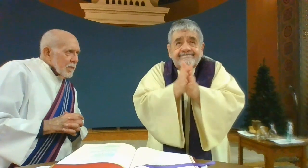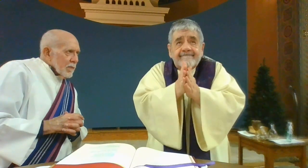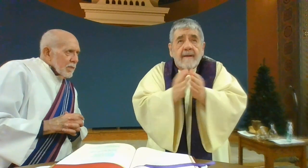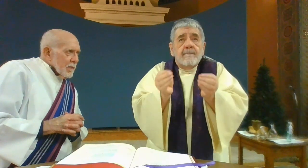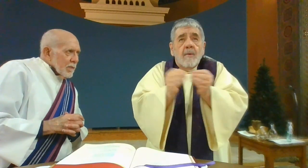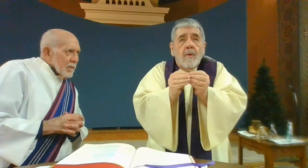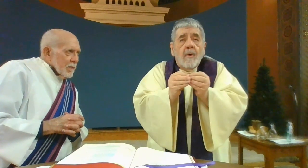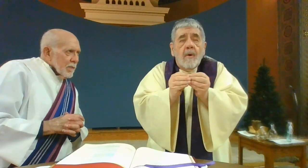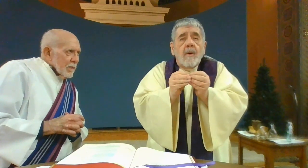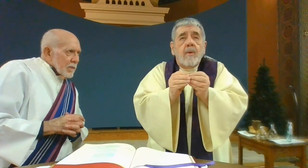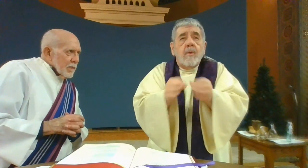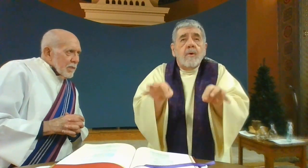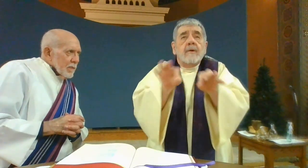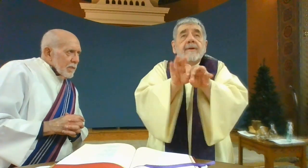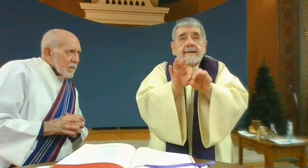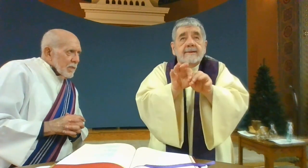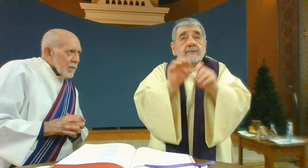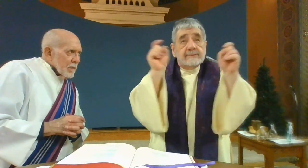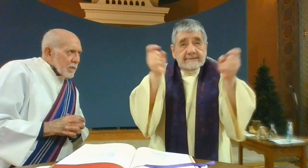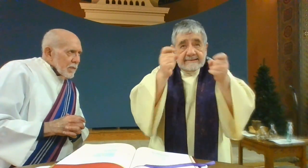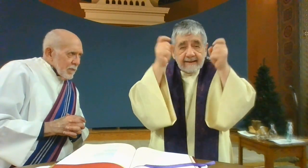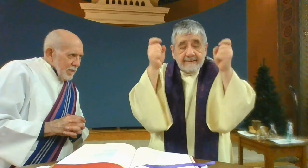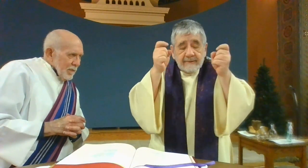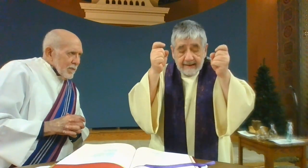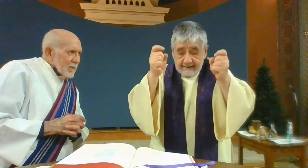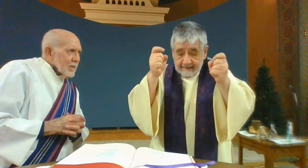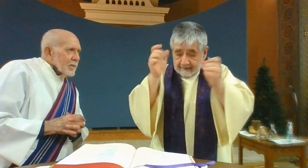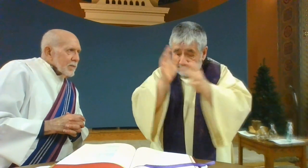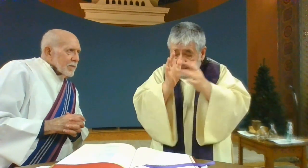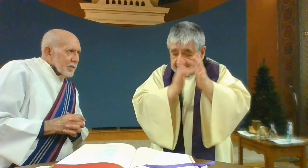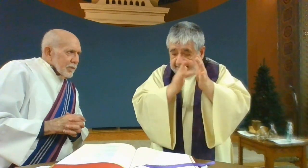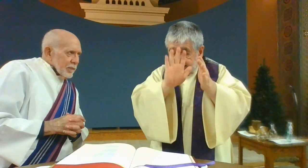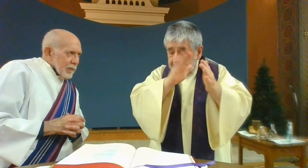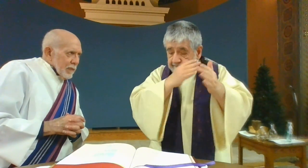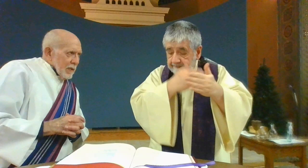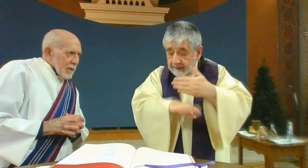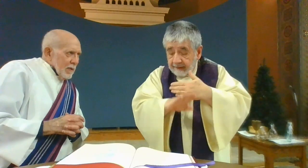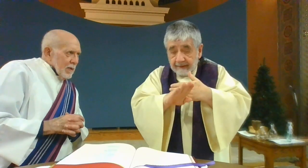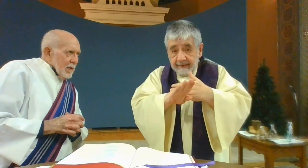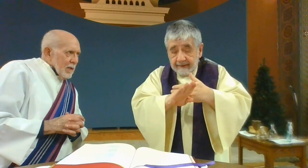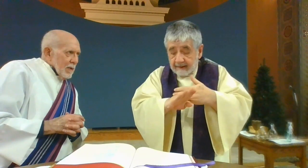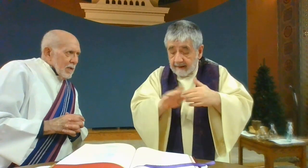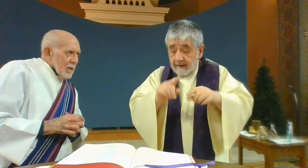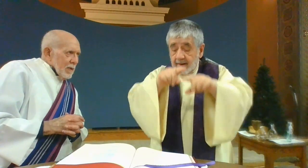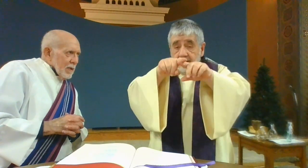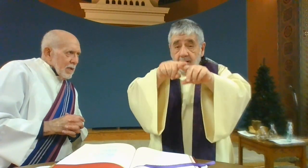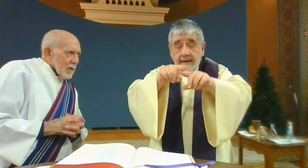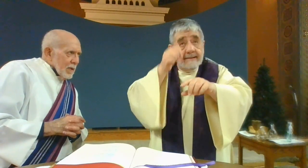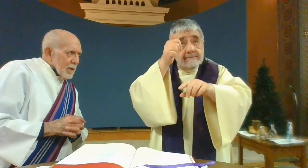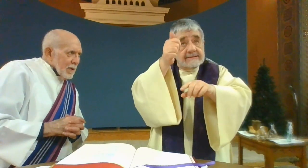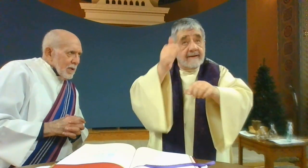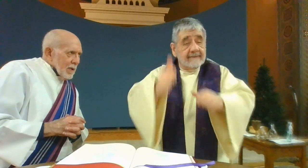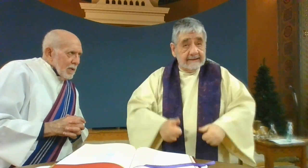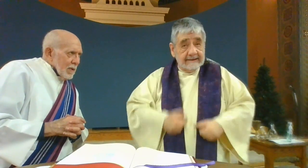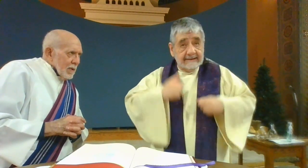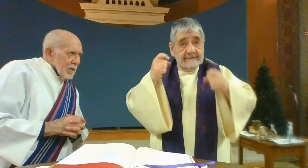more eagerly to the worthy celebration of the mystery of your son's nativity through